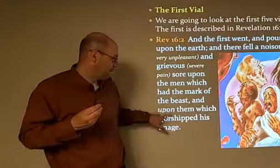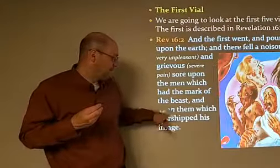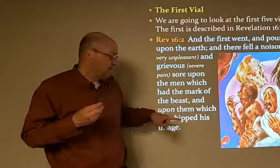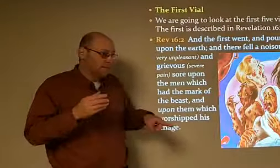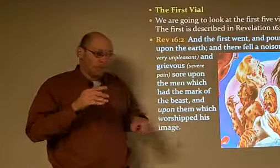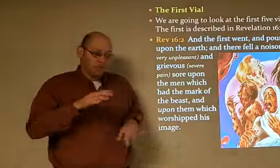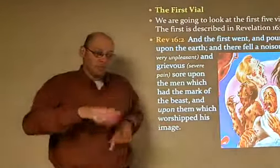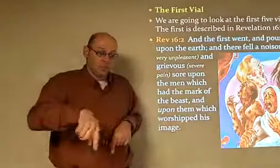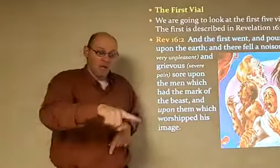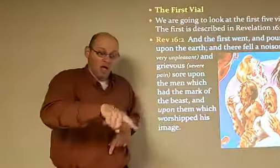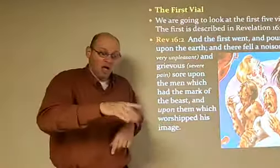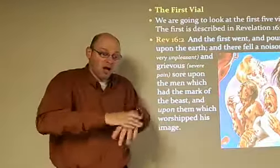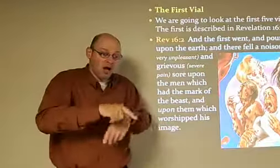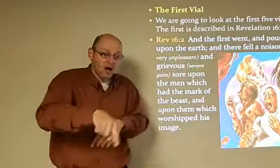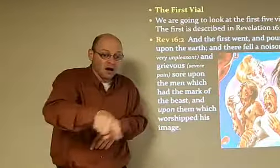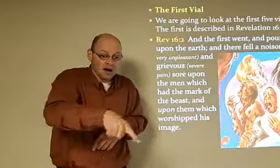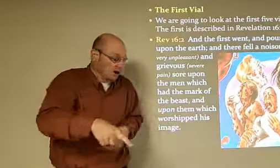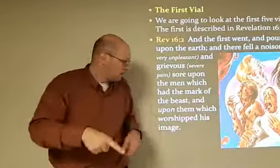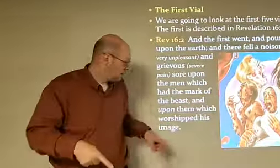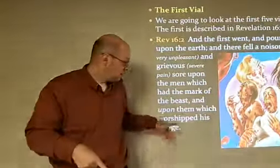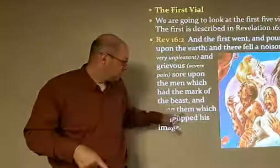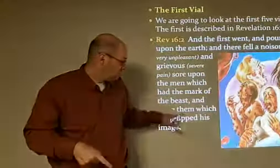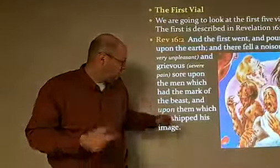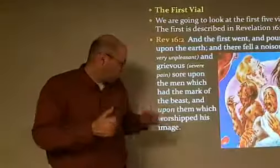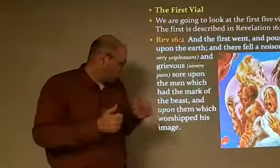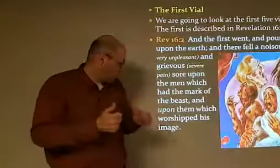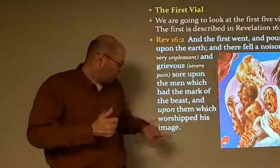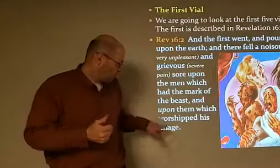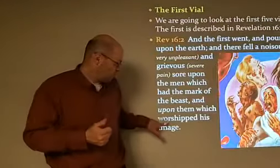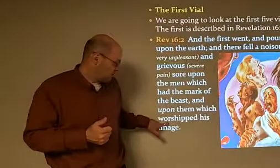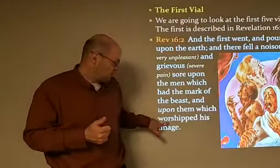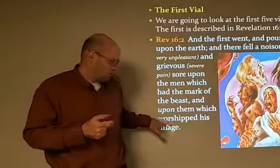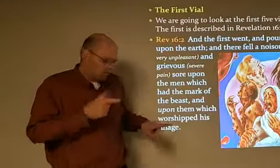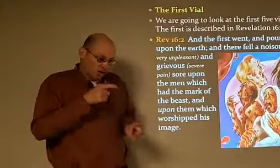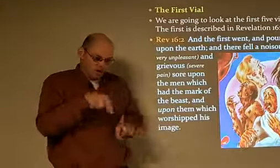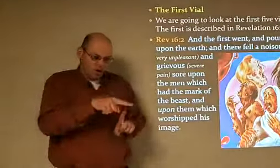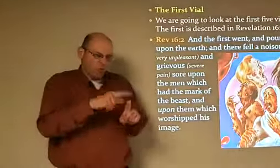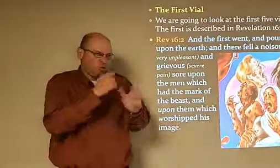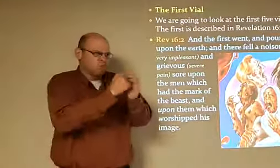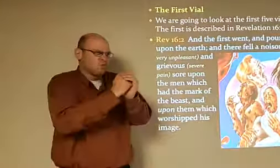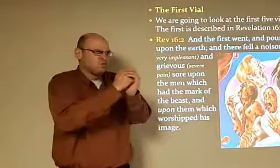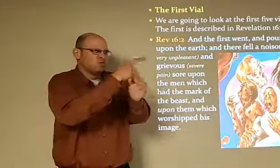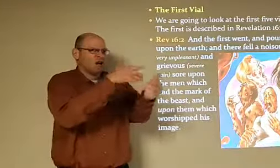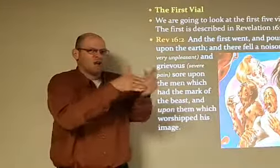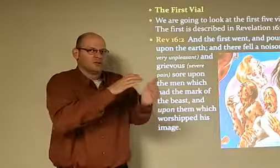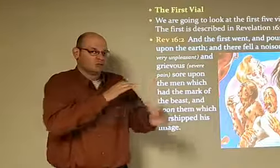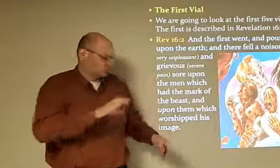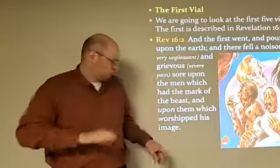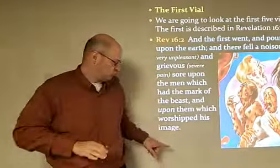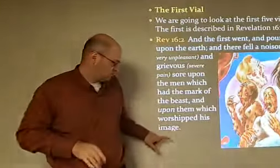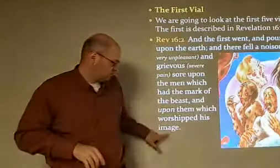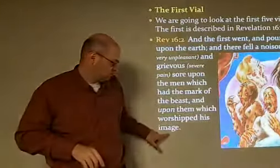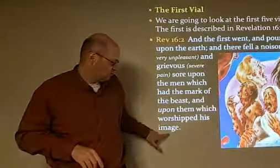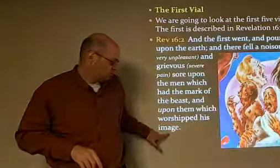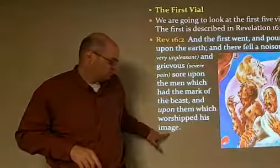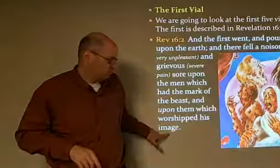And upon them which worshipped his image. So not only accepted the mark, but they worshipped him. Talking about the